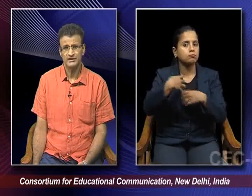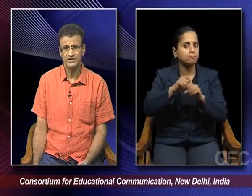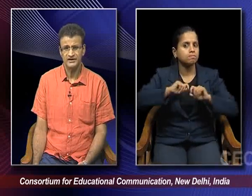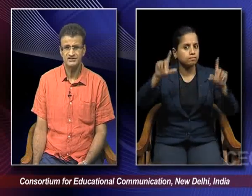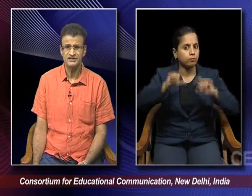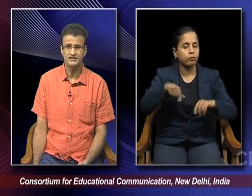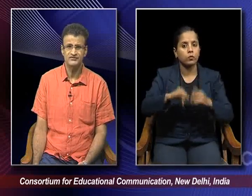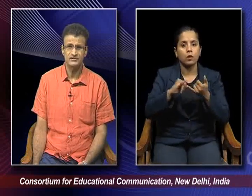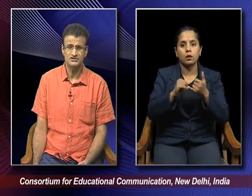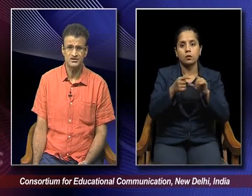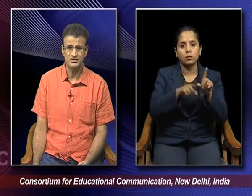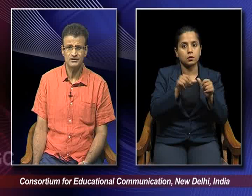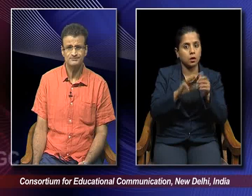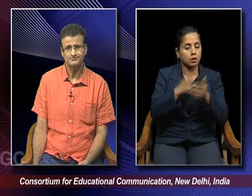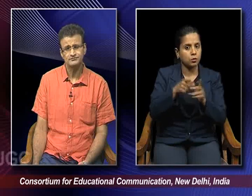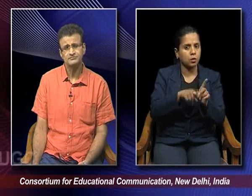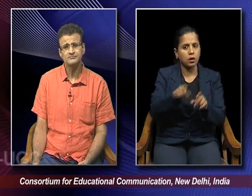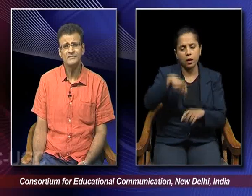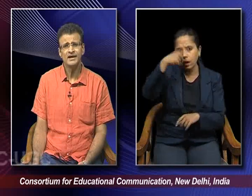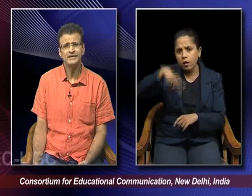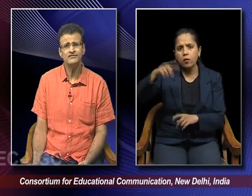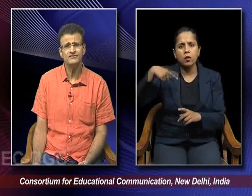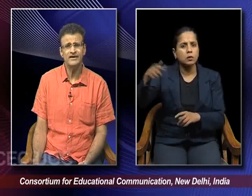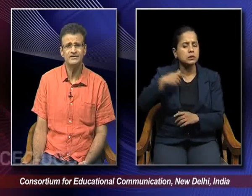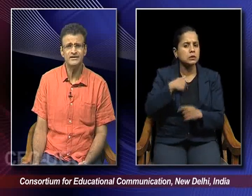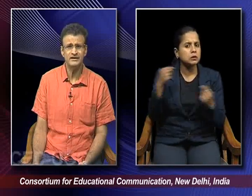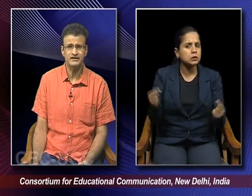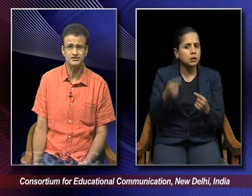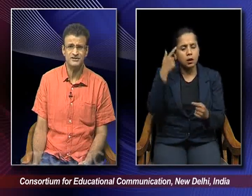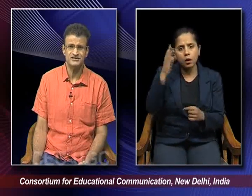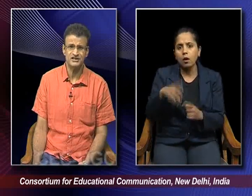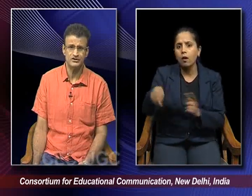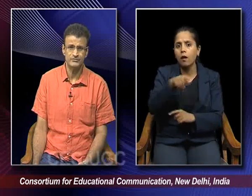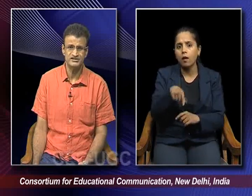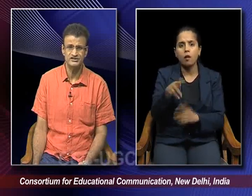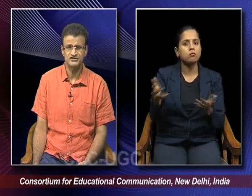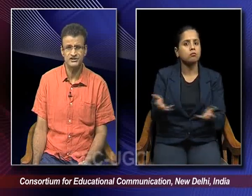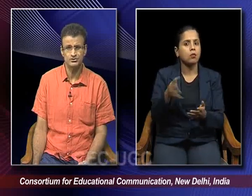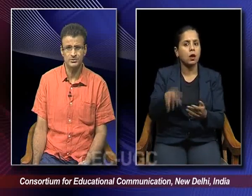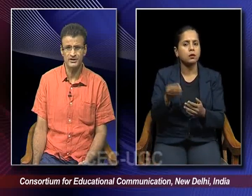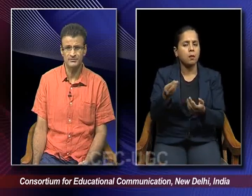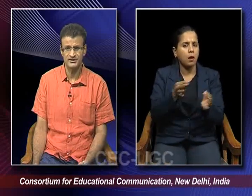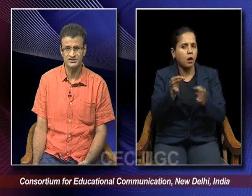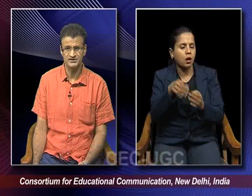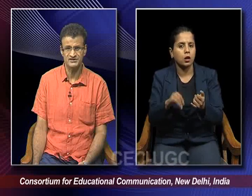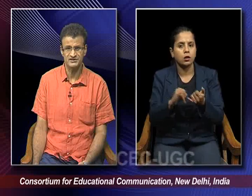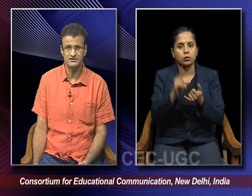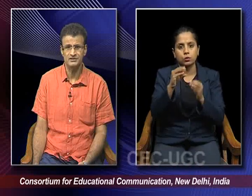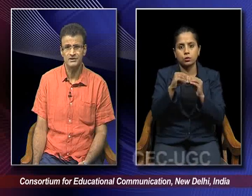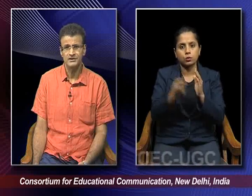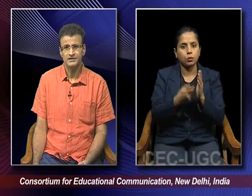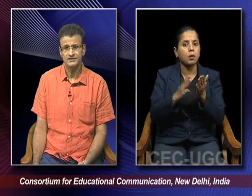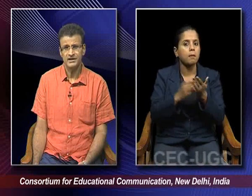Satyamurthy encouraged the Indian freedom struggle, and we find that encouraged by such kind of measures, K. Subramaniam made Seva